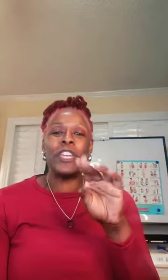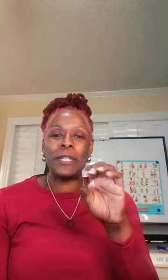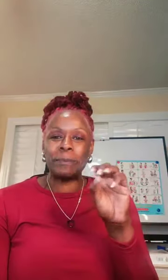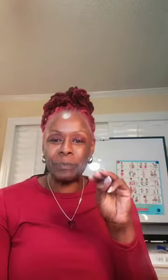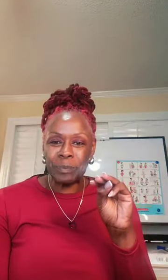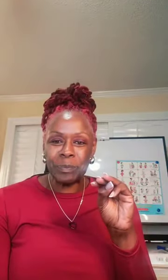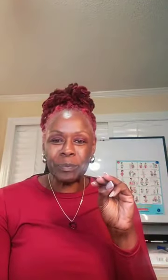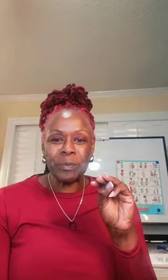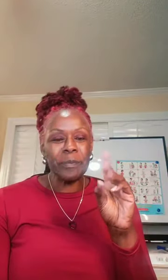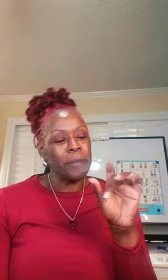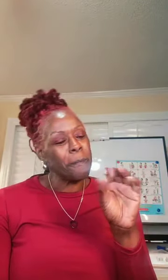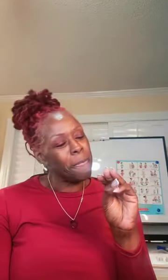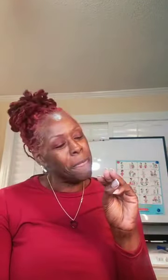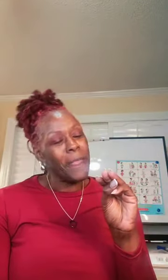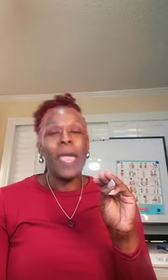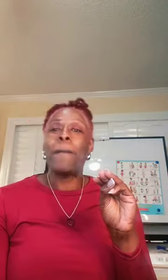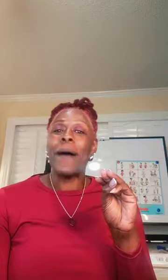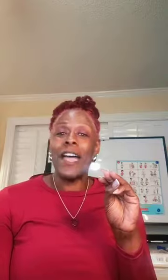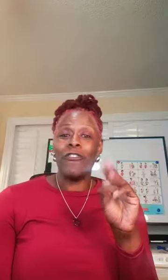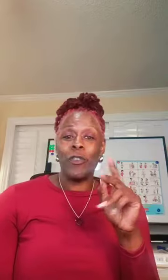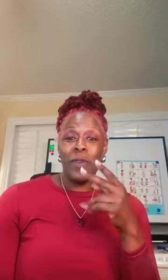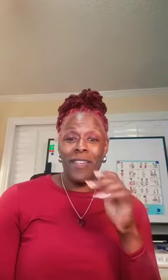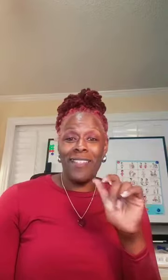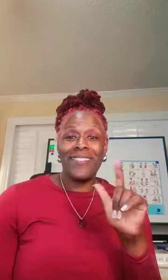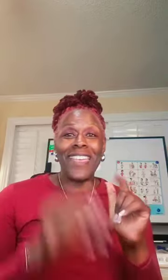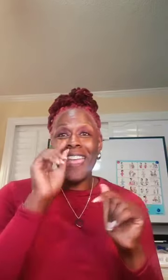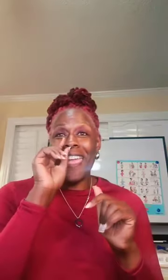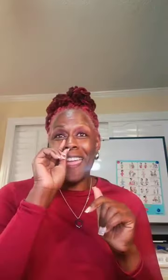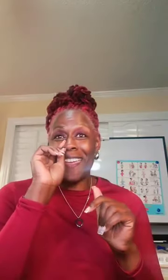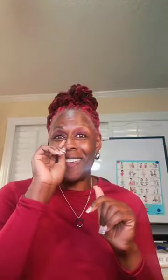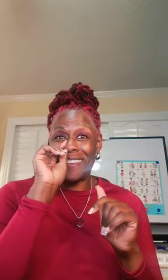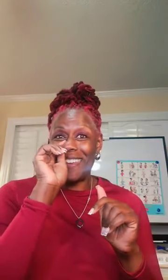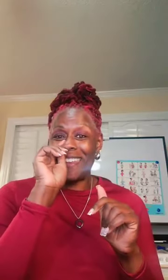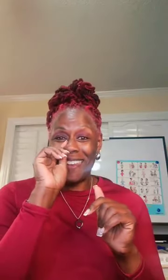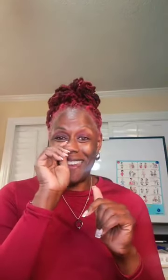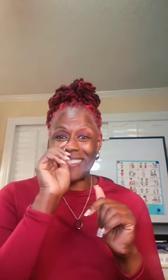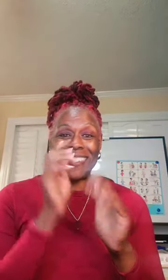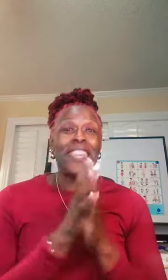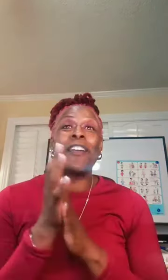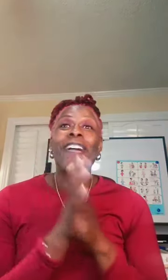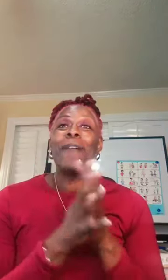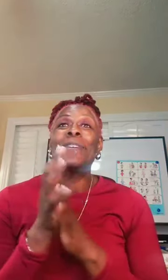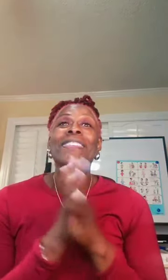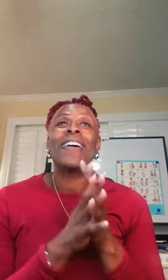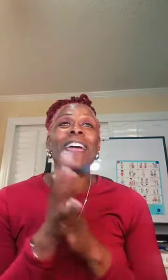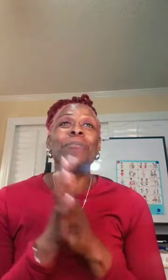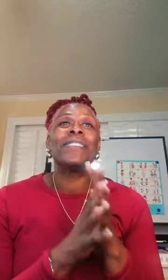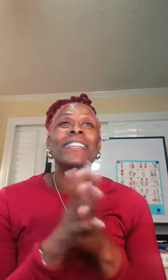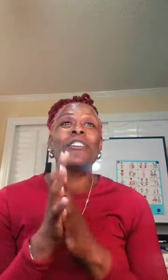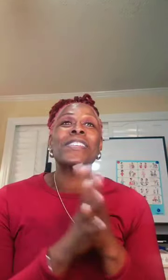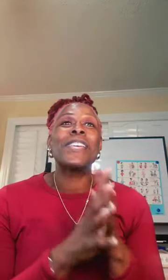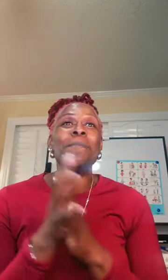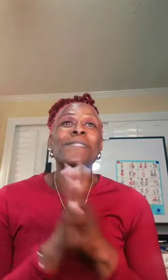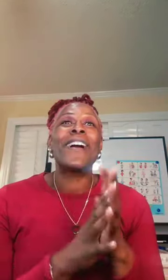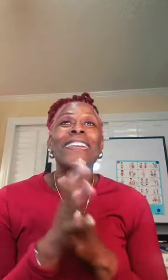Freedom by Pharrell. And let's see here. I got to put the lyrics up so I